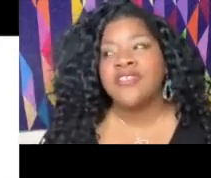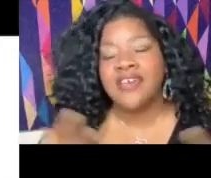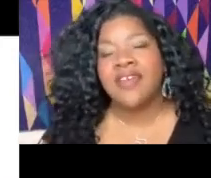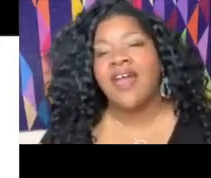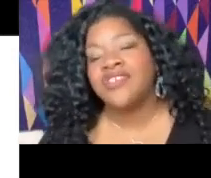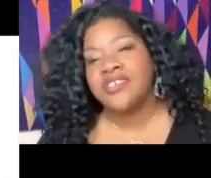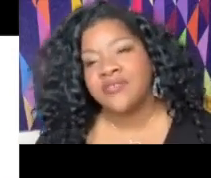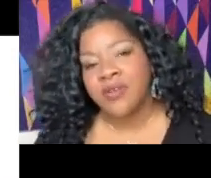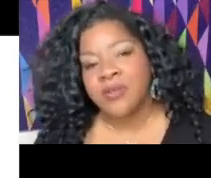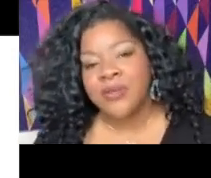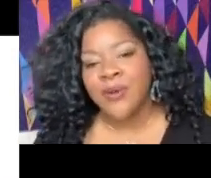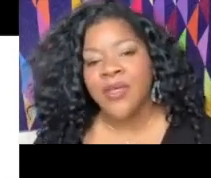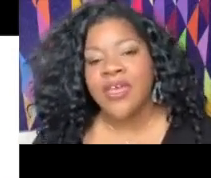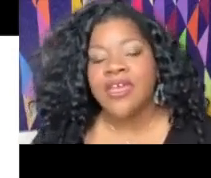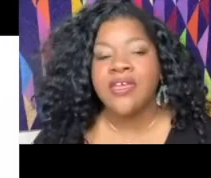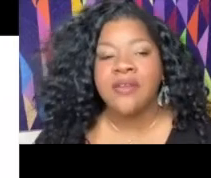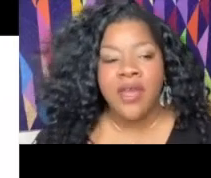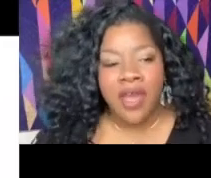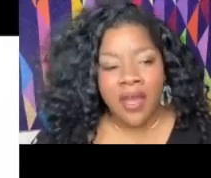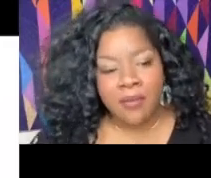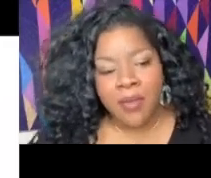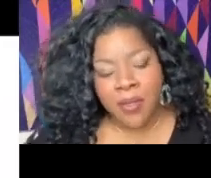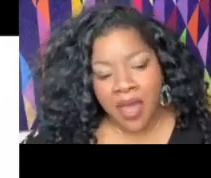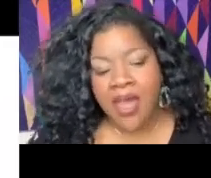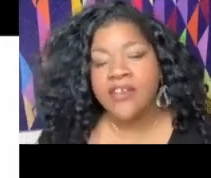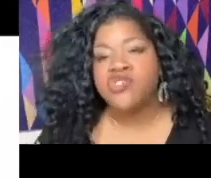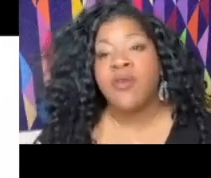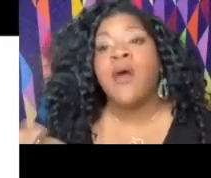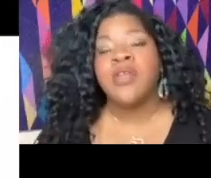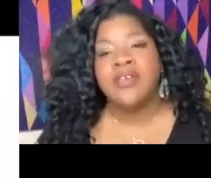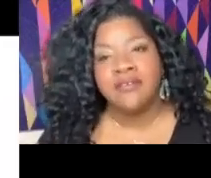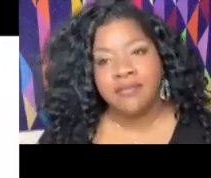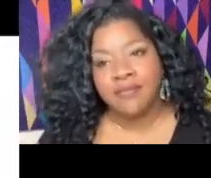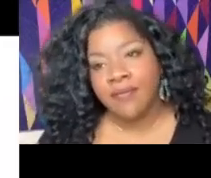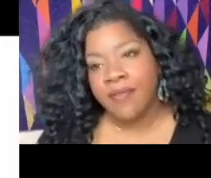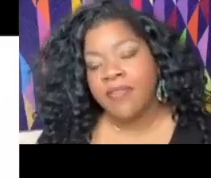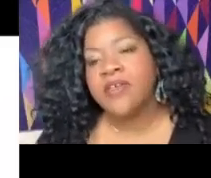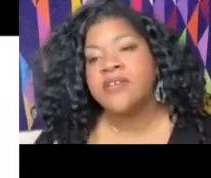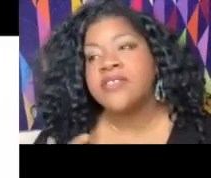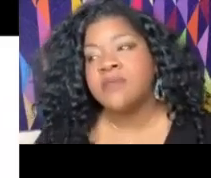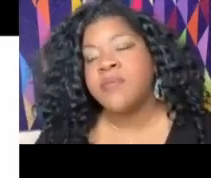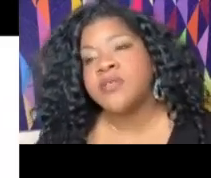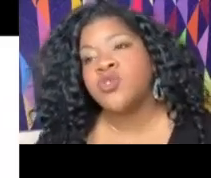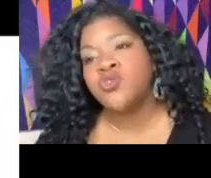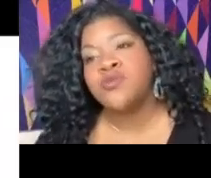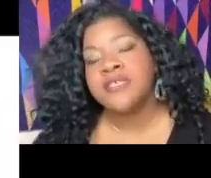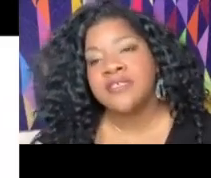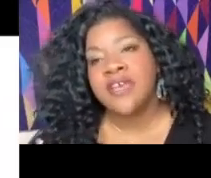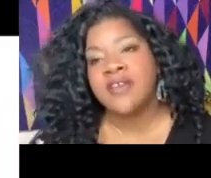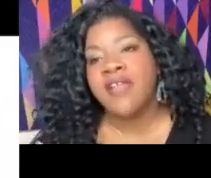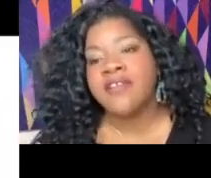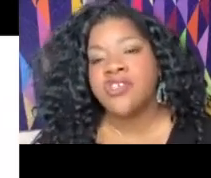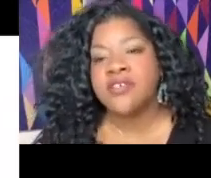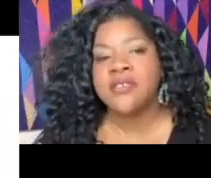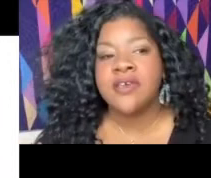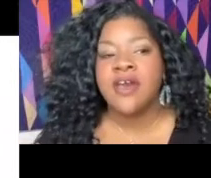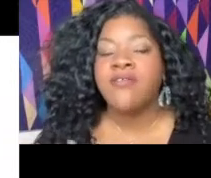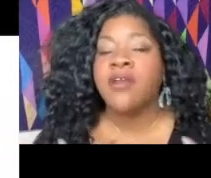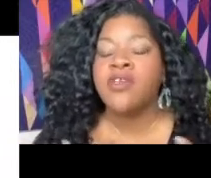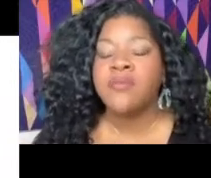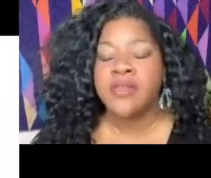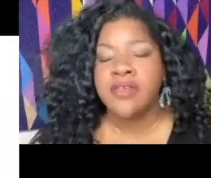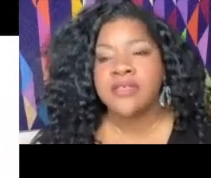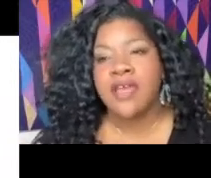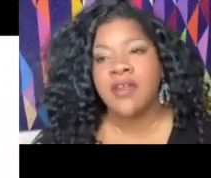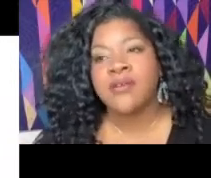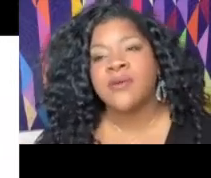forth the technologies of our soul, in undrowning the deepest, truest technologies of